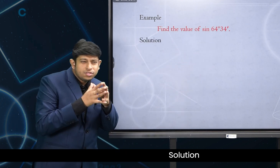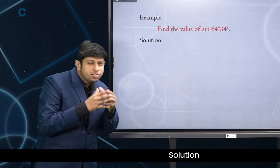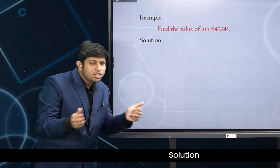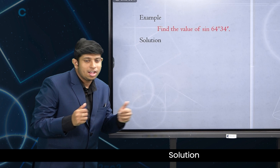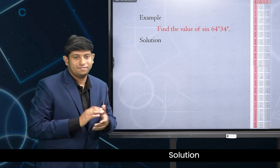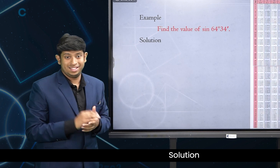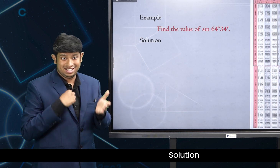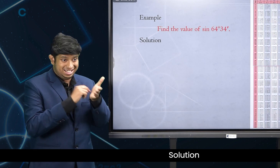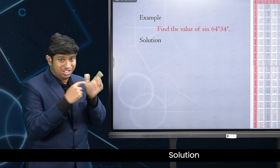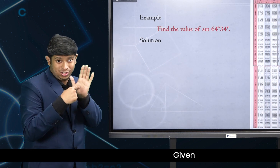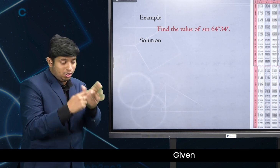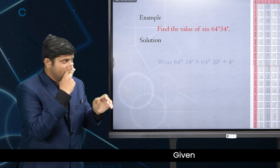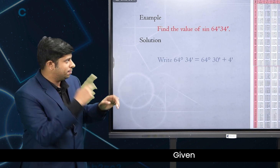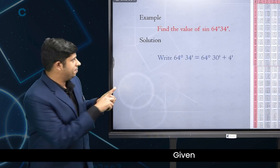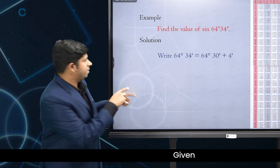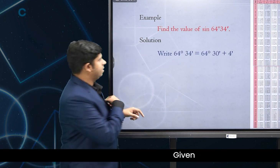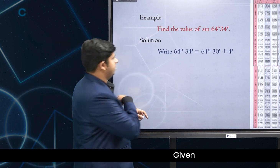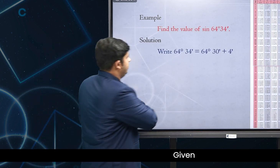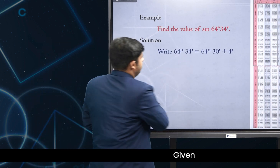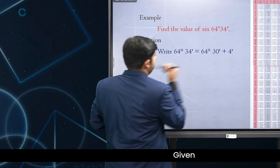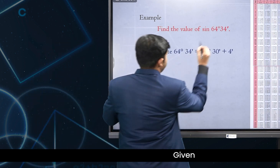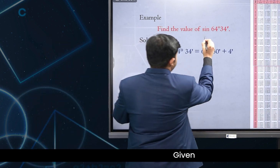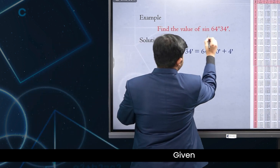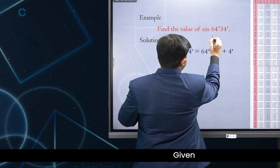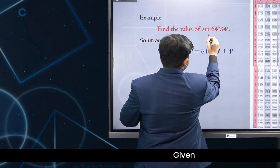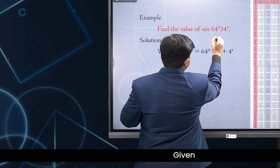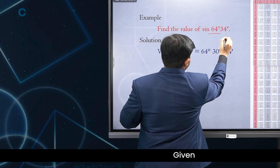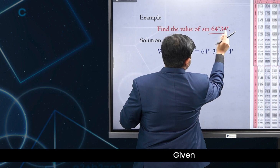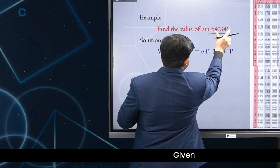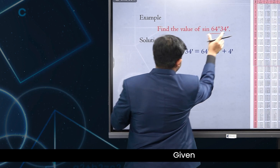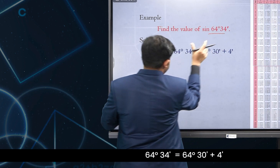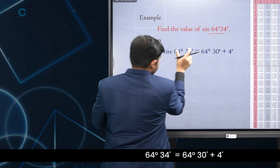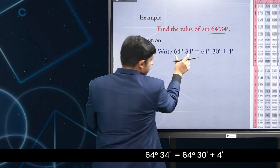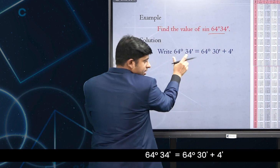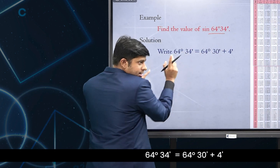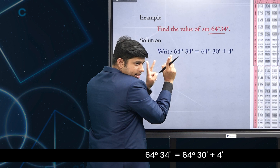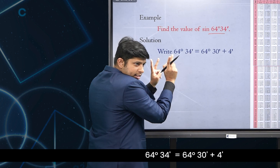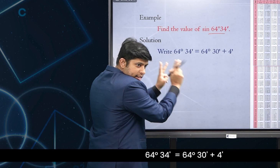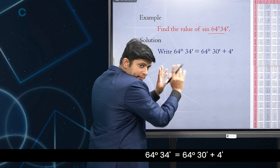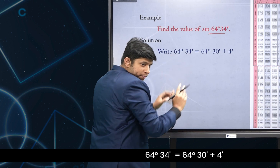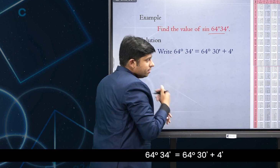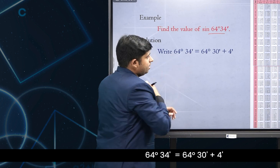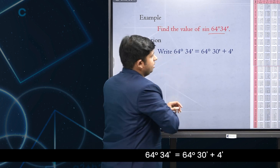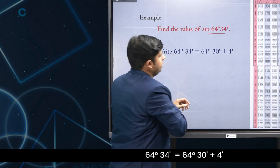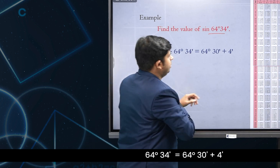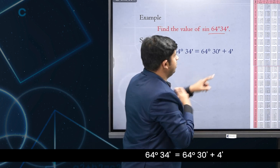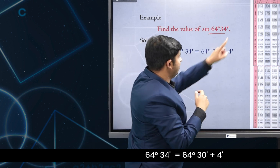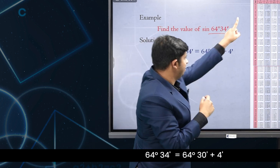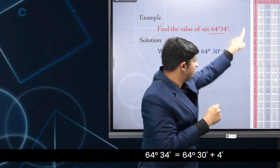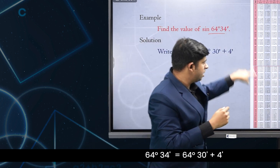Solution. Given 64 degrees 34 minutes, it can be written as 64 degrees 30